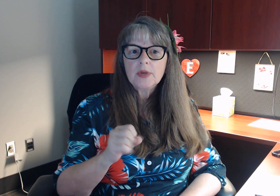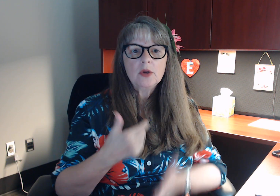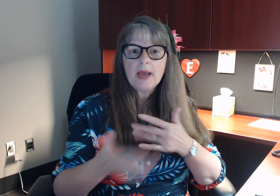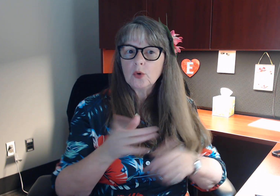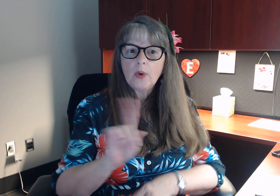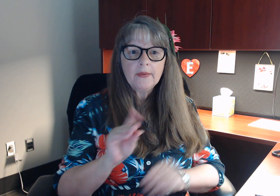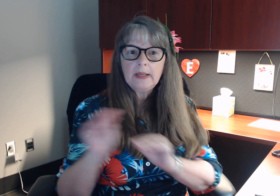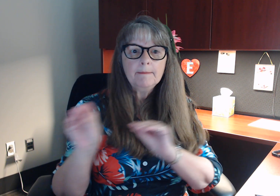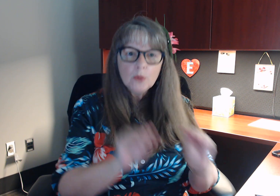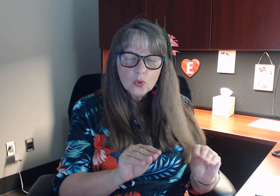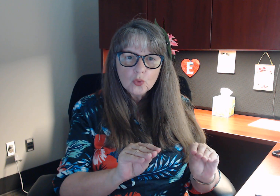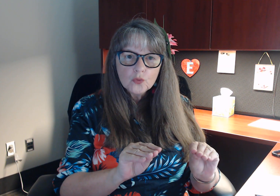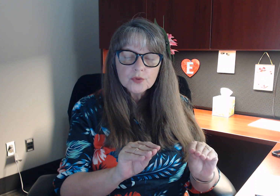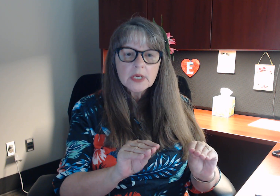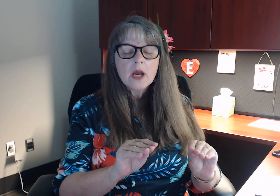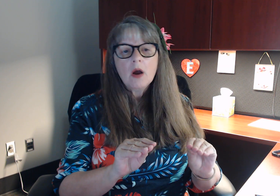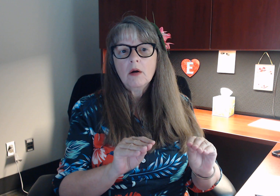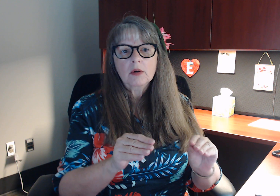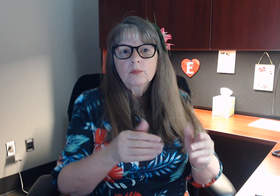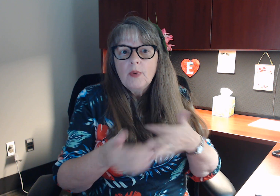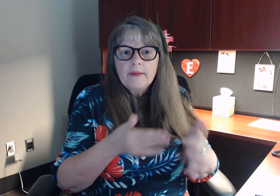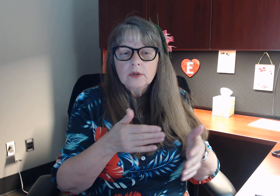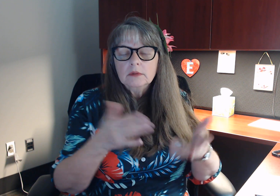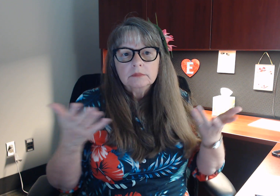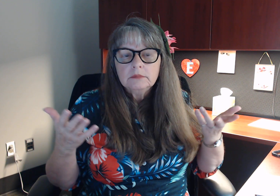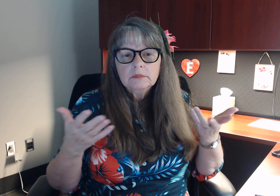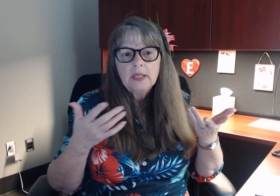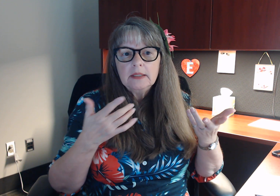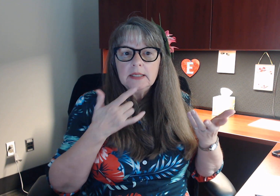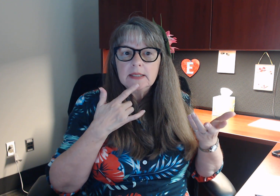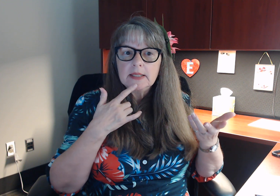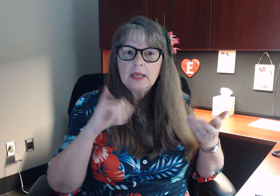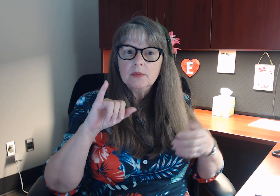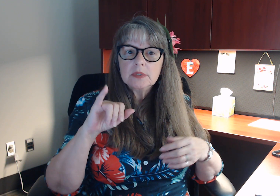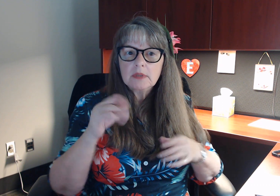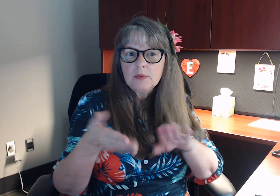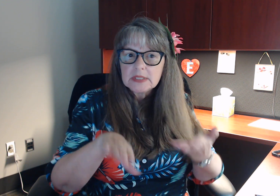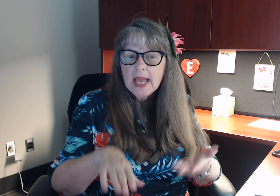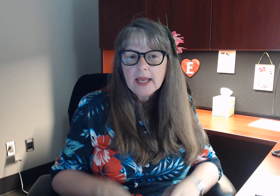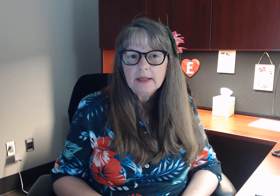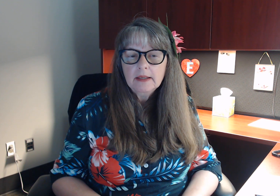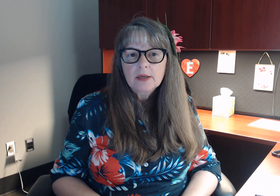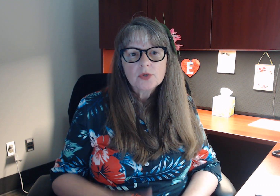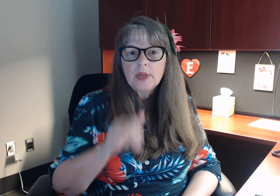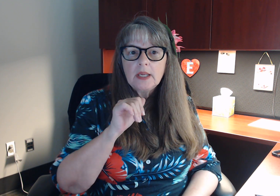matter where he moved or whatever, that it said that he was dead. So he was